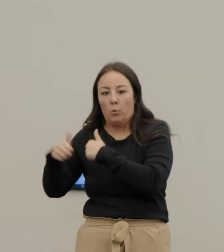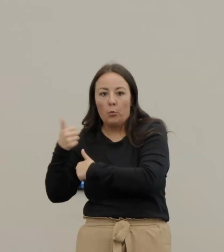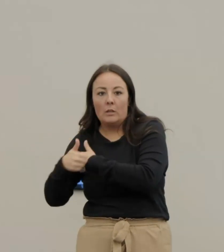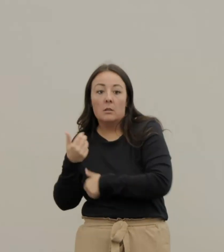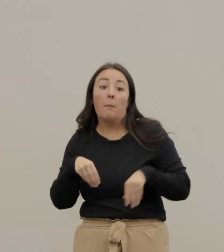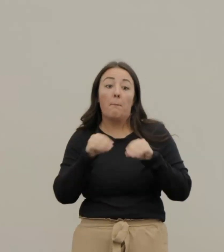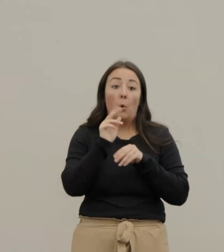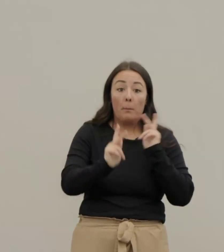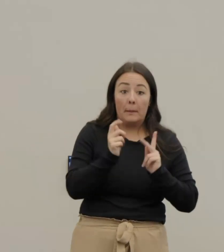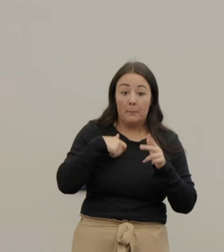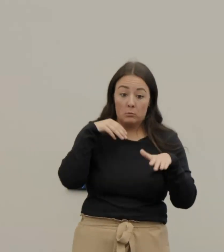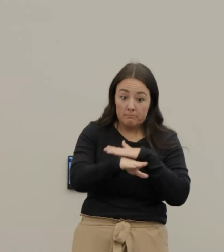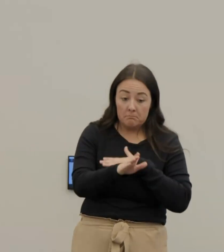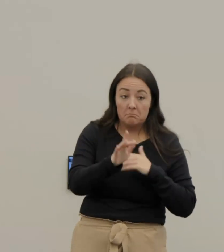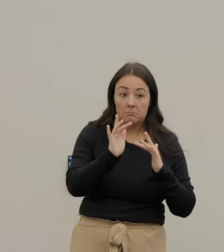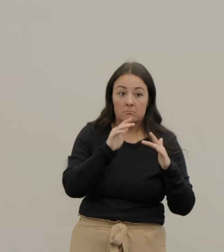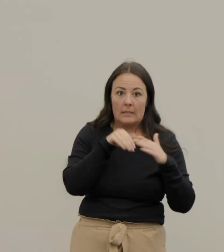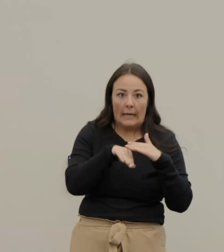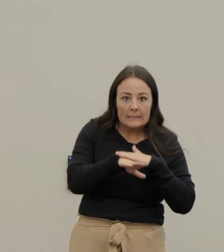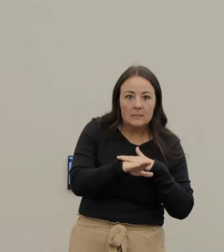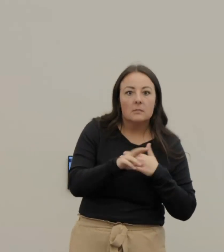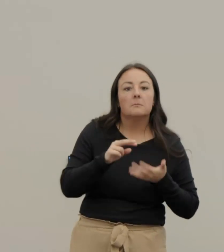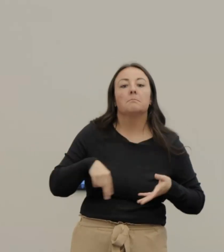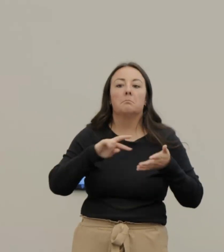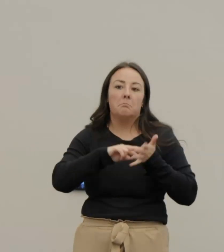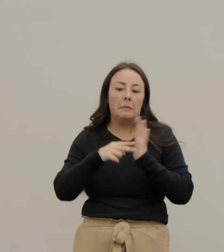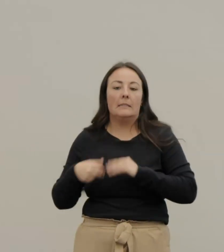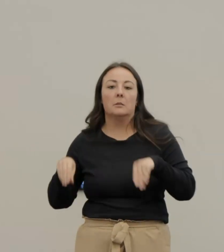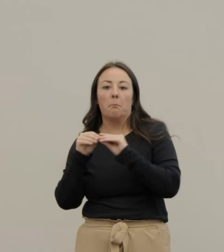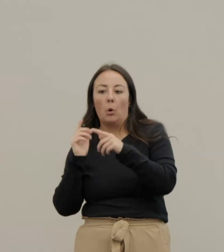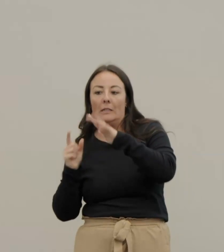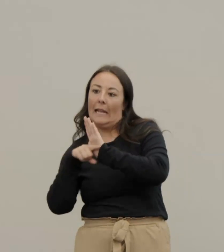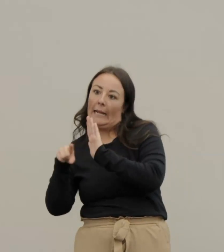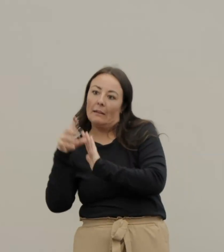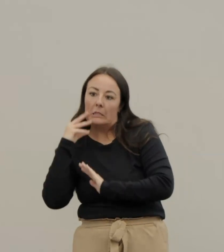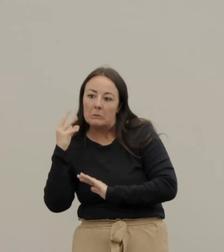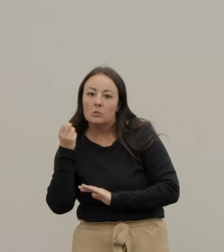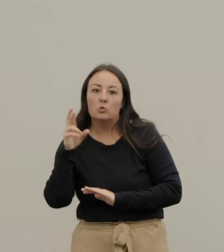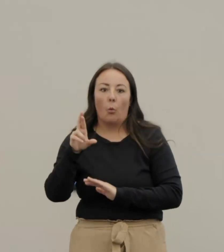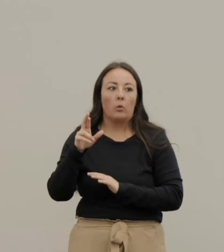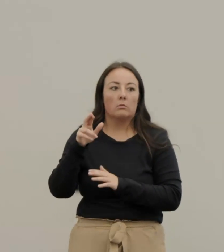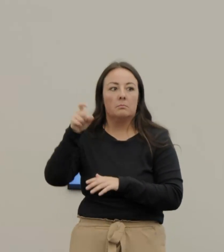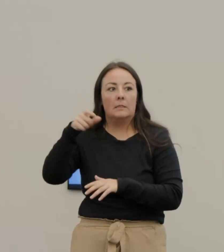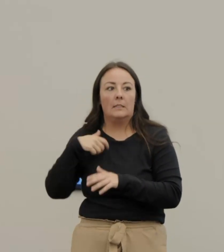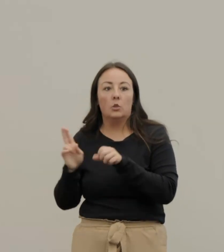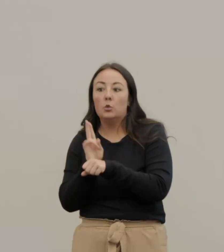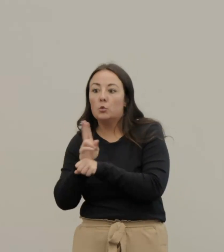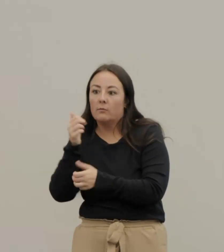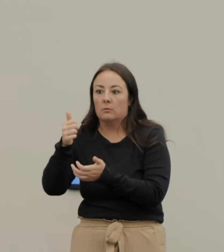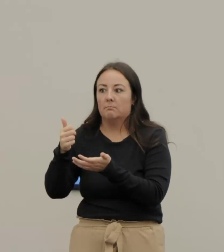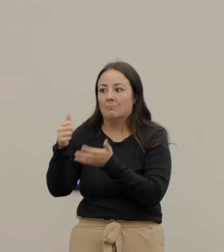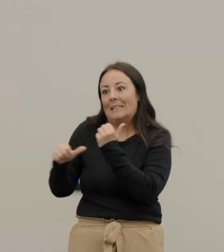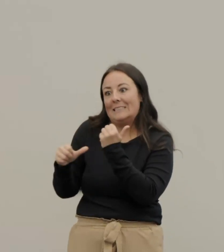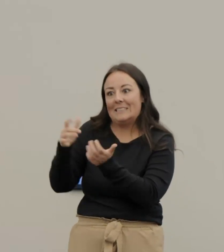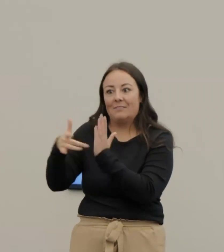at it, the more people are going to have a negative experience. The more likely you are having assistive technology users be there. So just simply